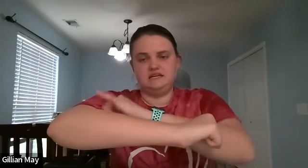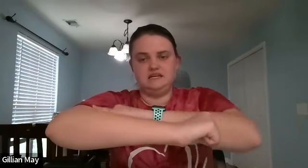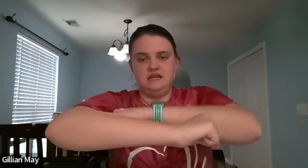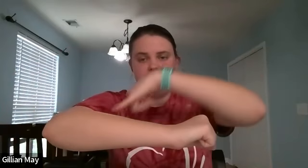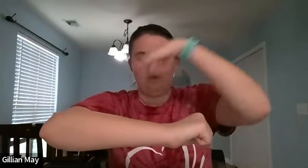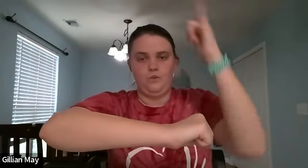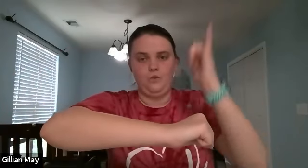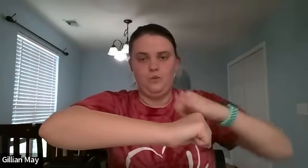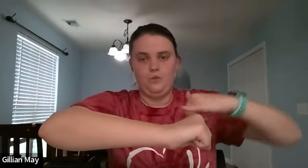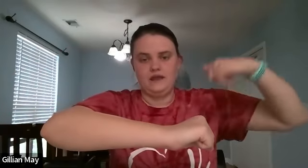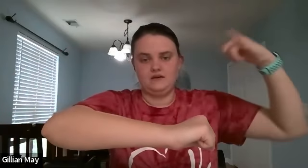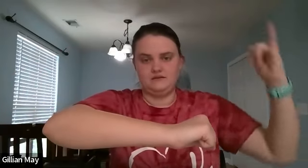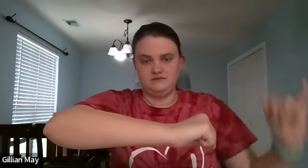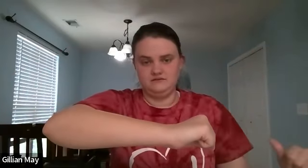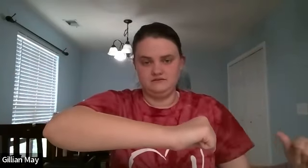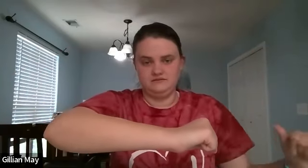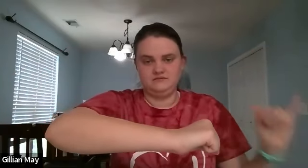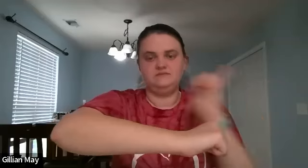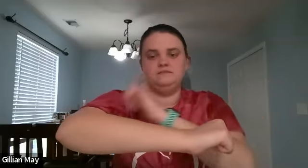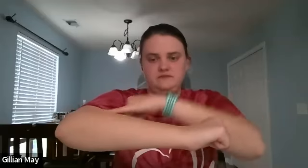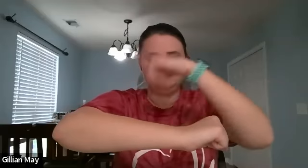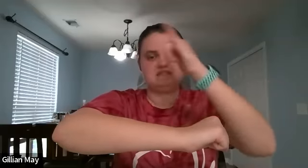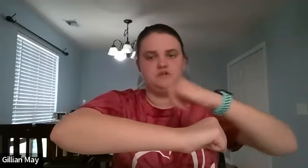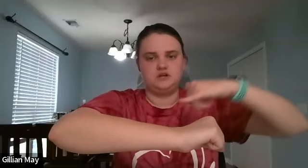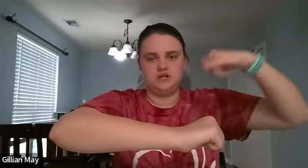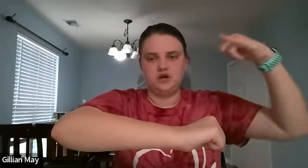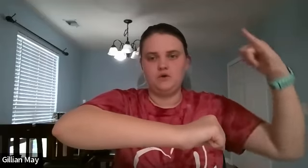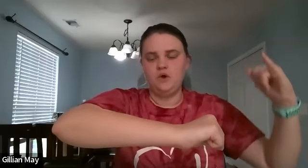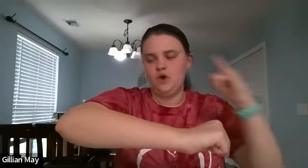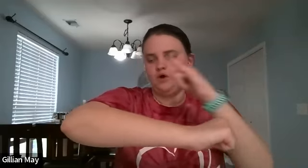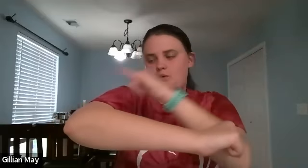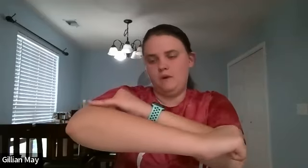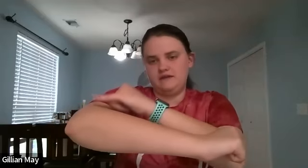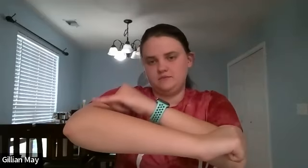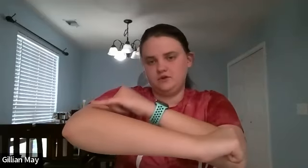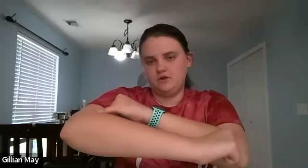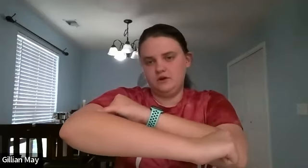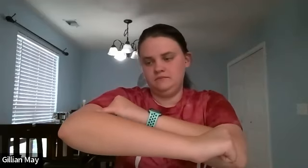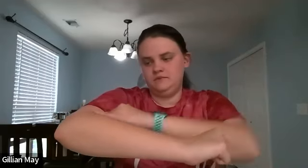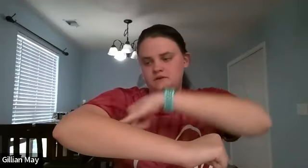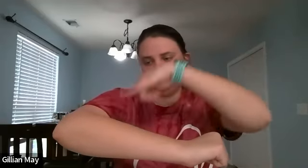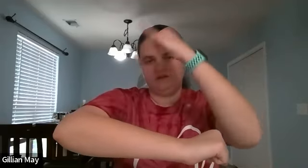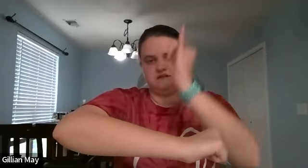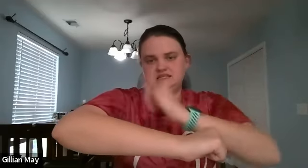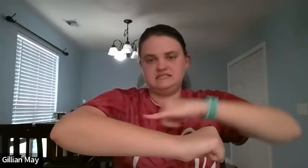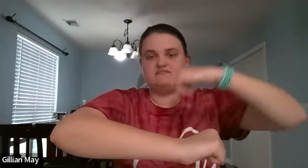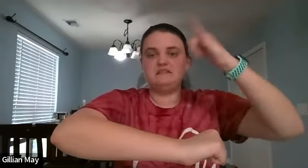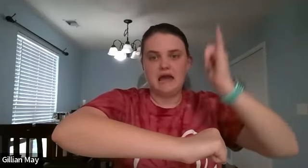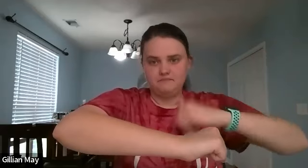again, whale. And this time you're going to go away from your arm because it's the flapping